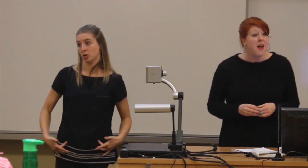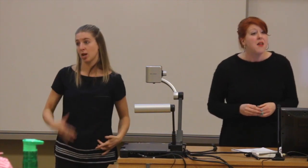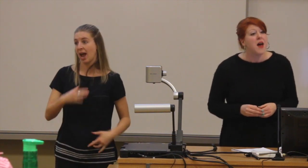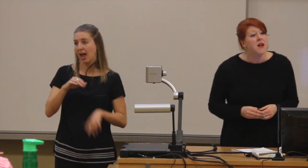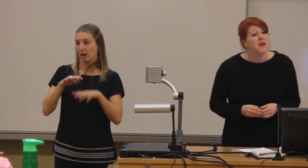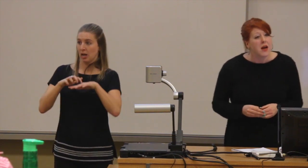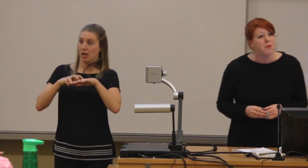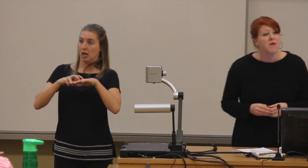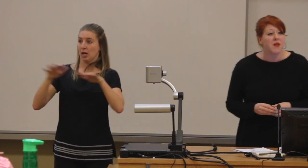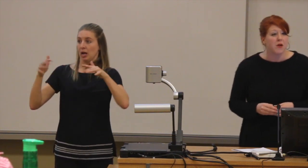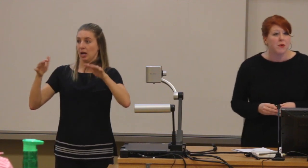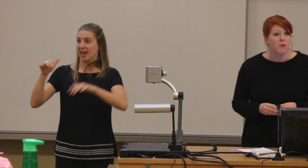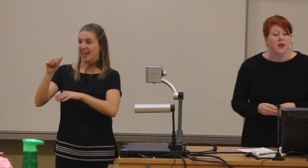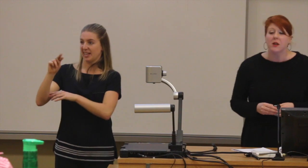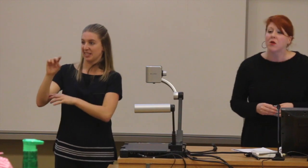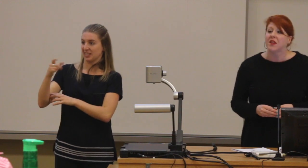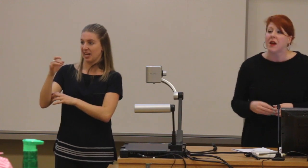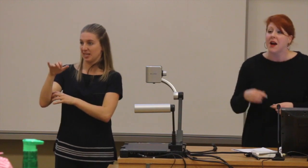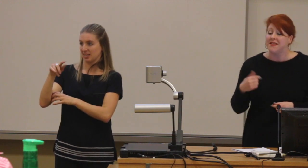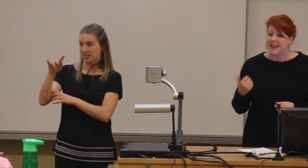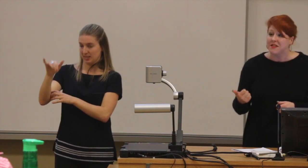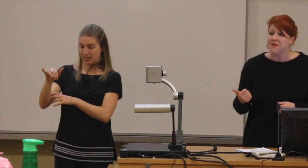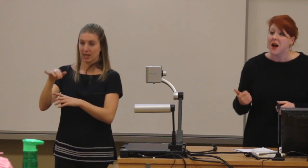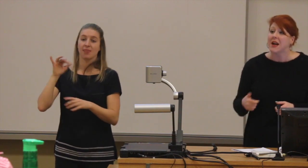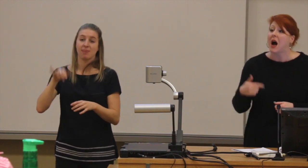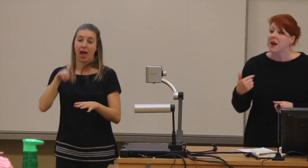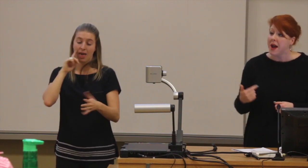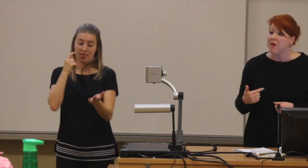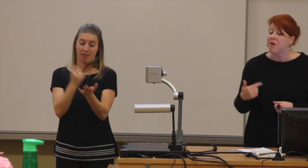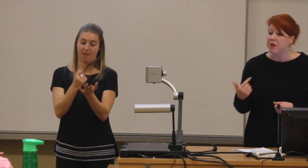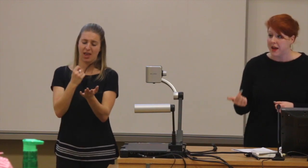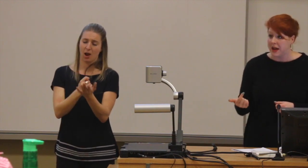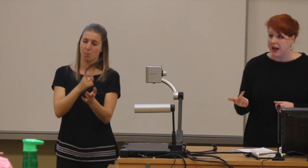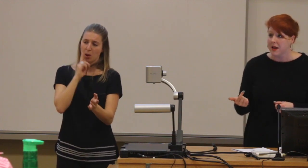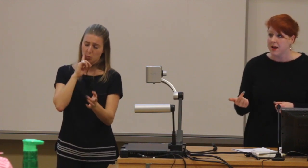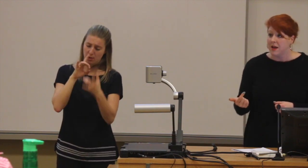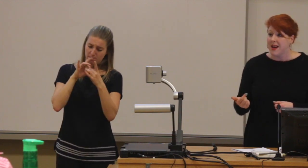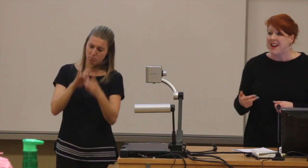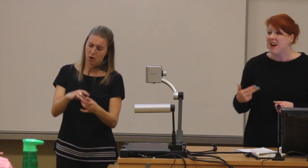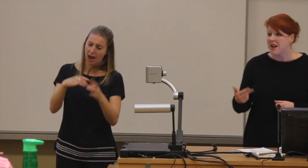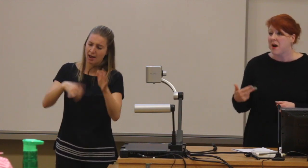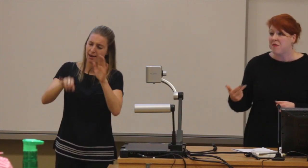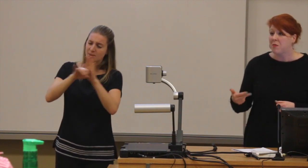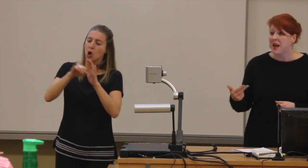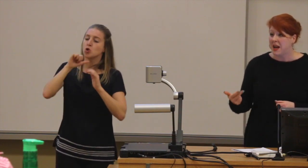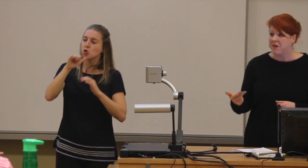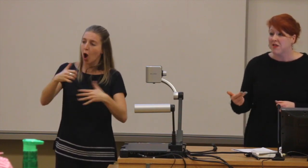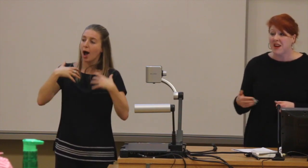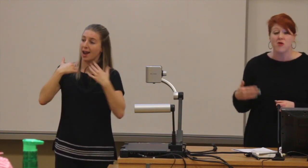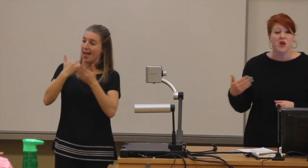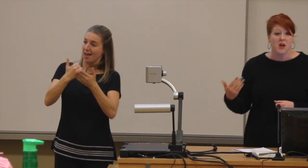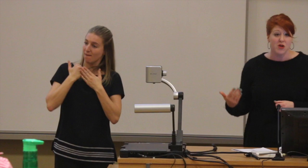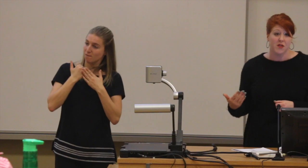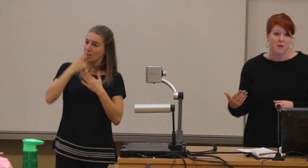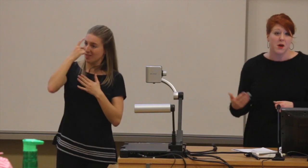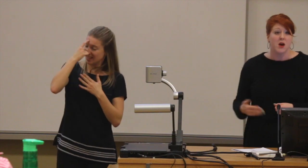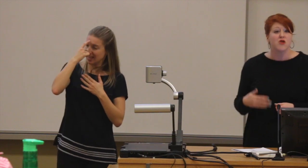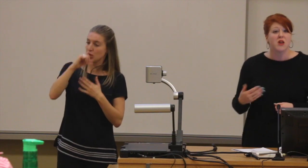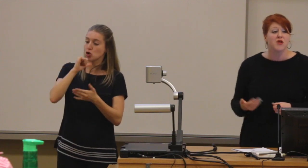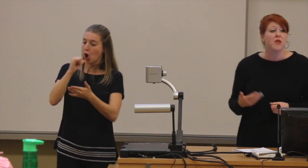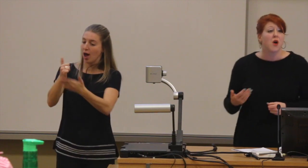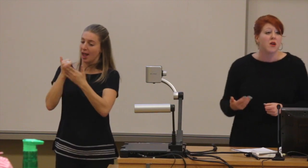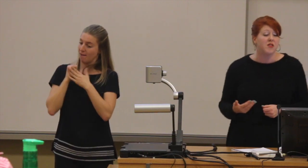anxiety. That type of therapy really looks at identifying unhelpful thinking and unhelpful behaviors and changing